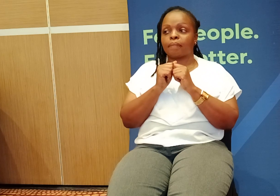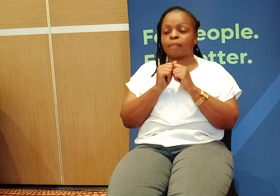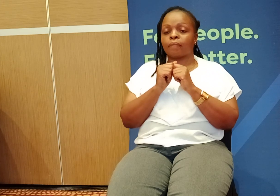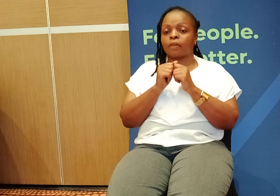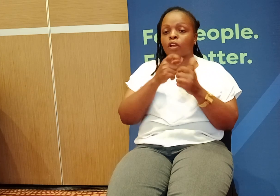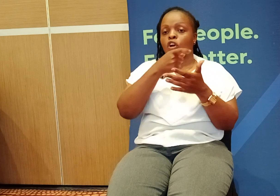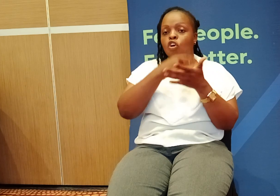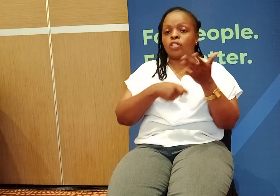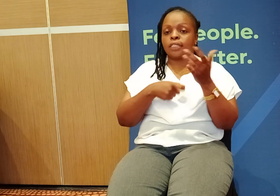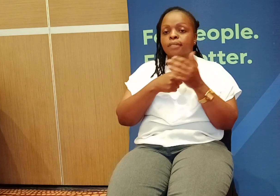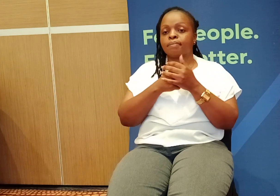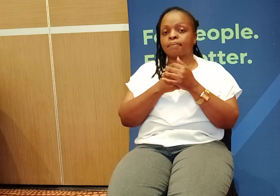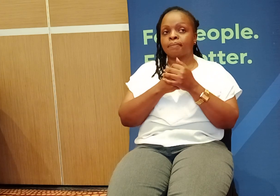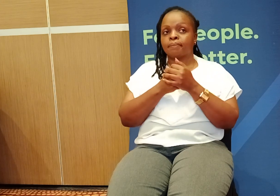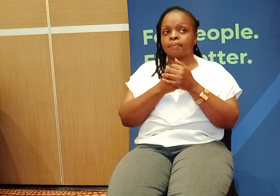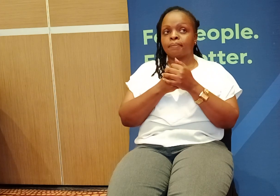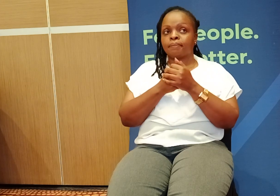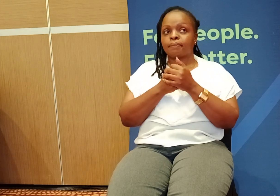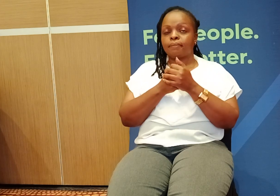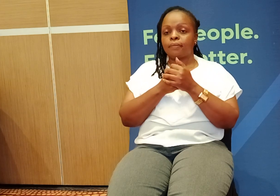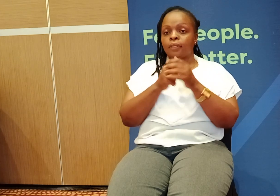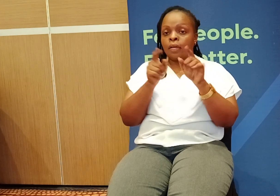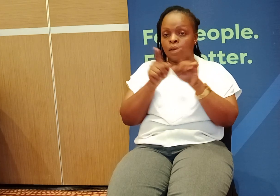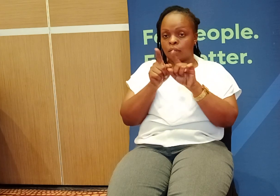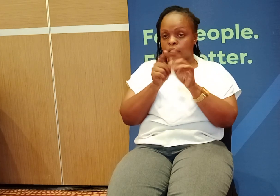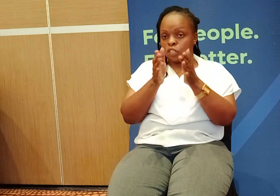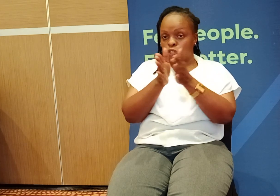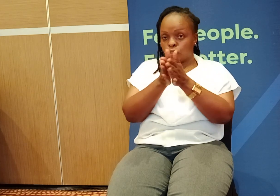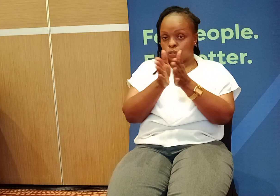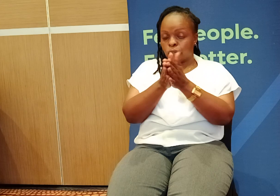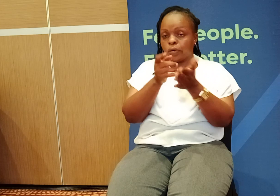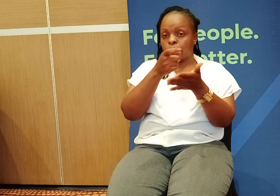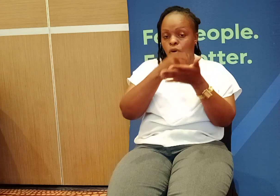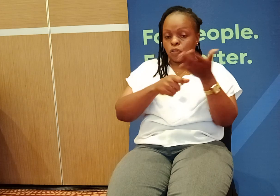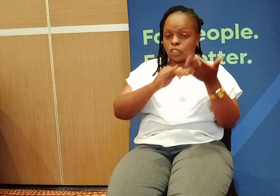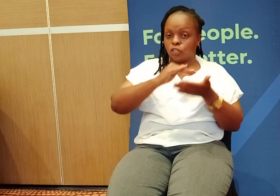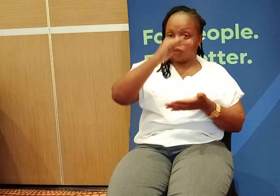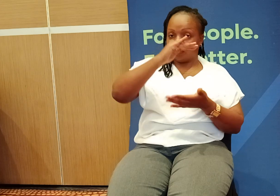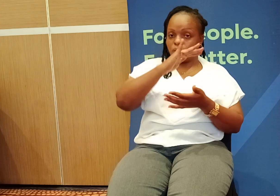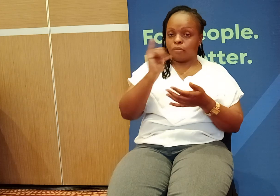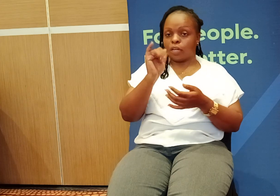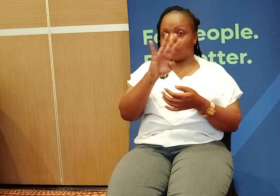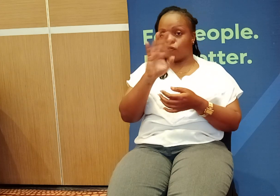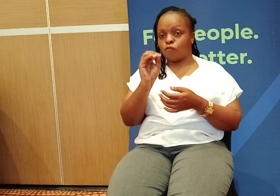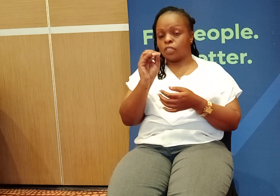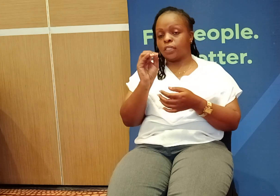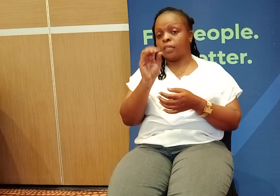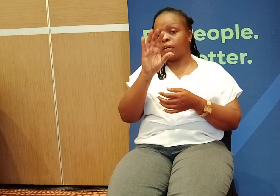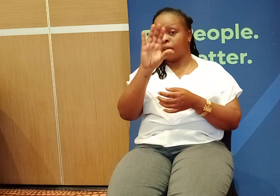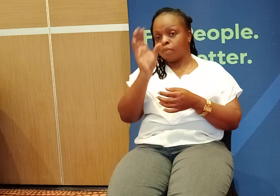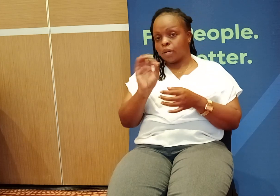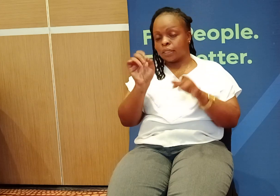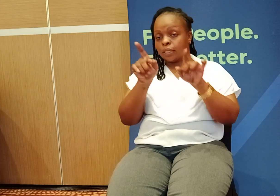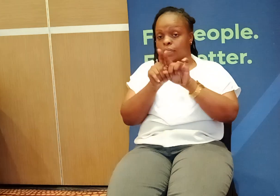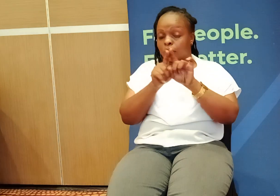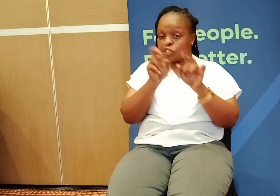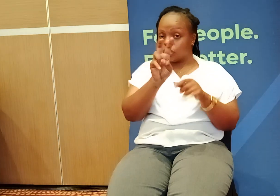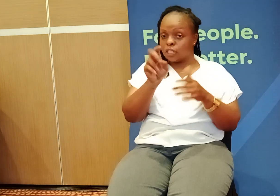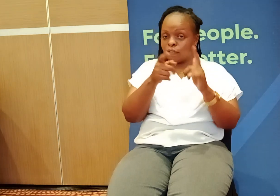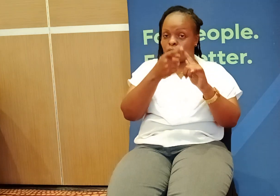Costs. So as the total costs have grown by 40%, as you can see from that slide,